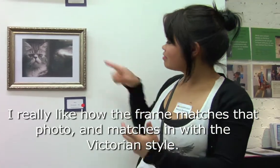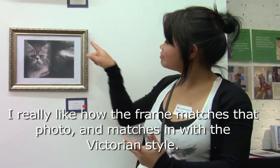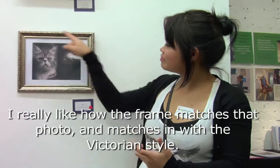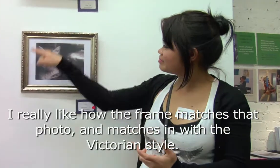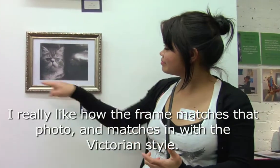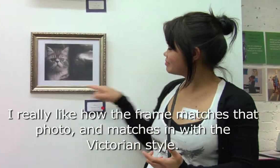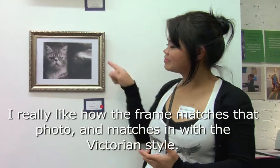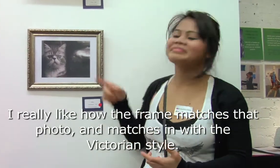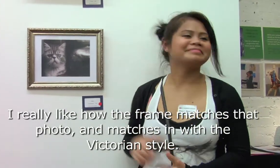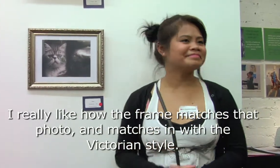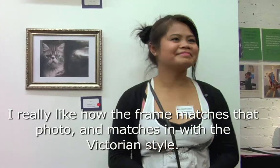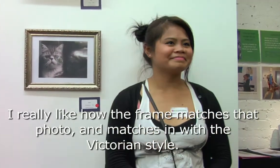and matches them with the Victorian style.